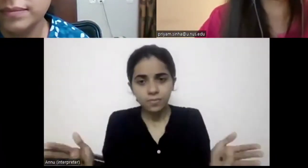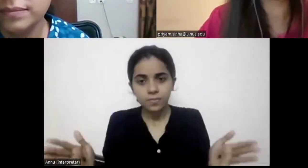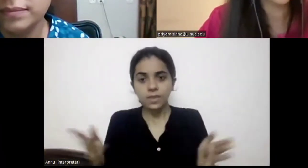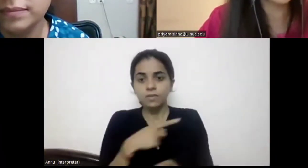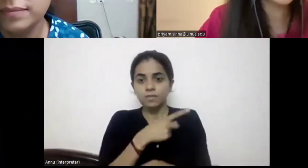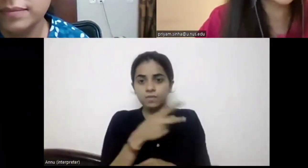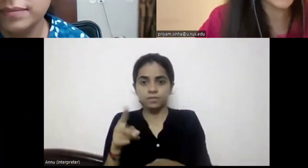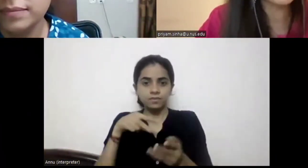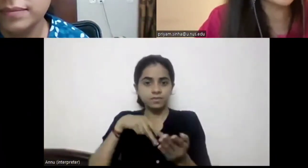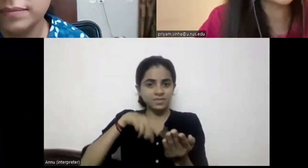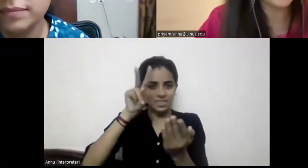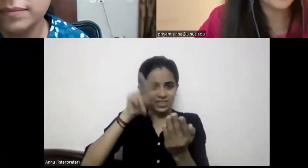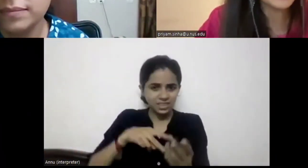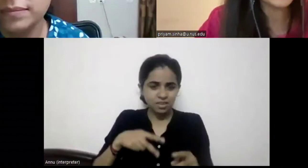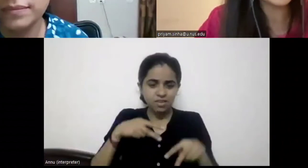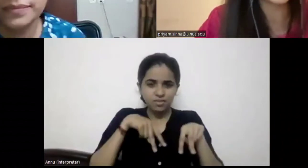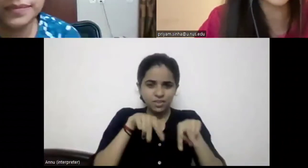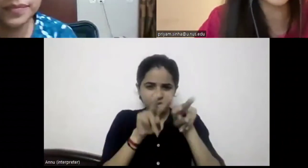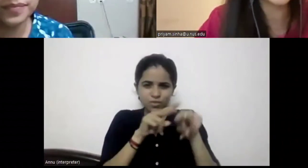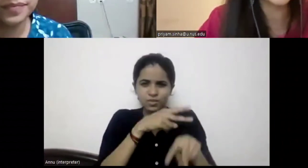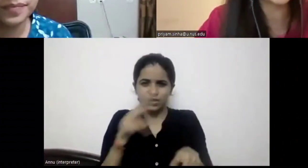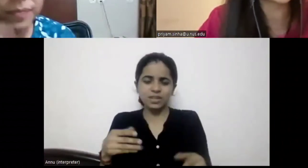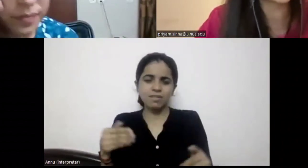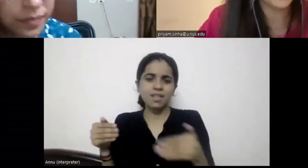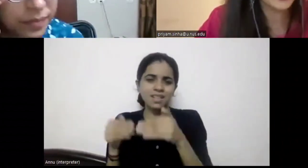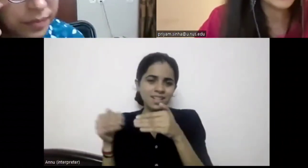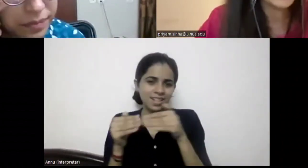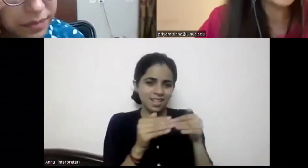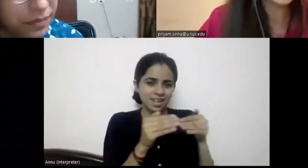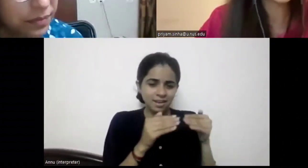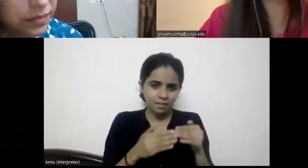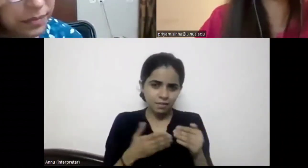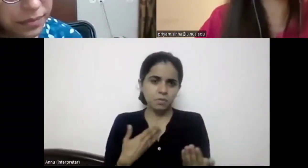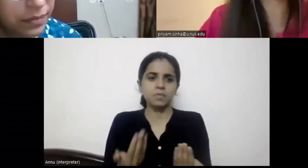we look forward to having you all, interacting with you all